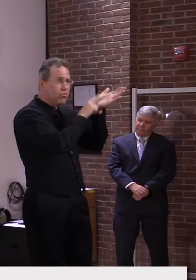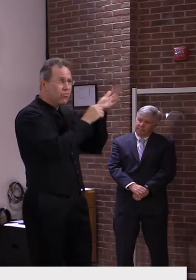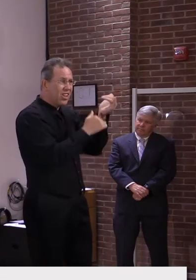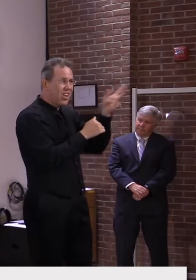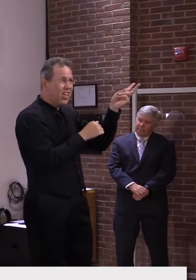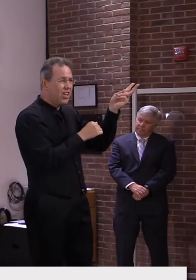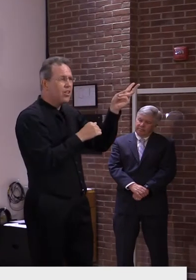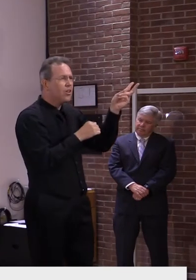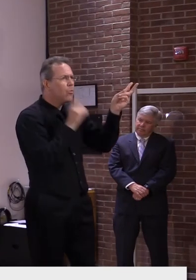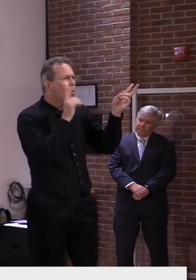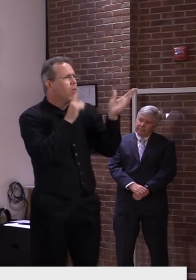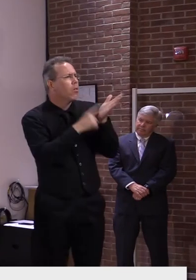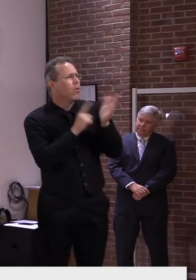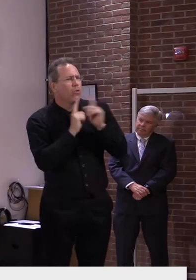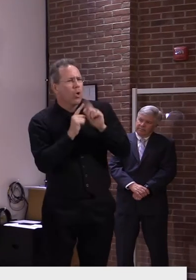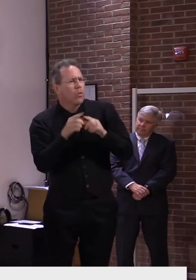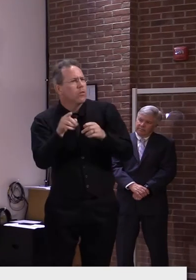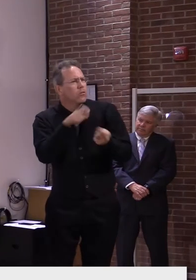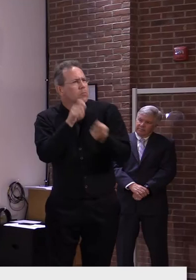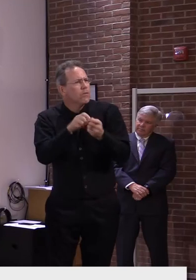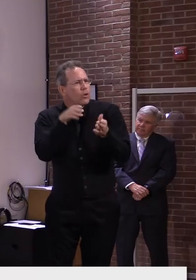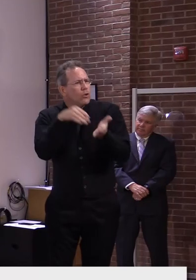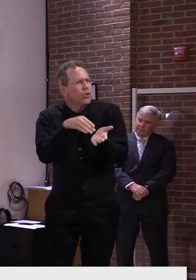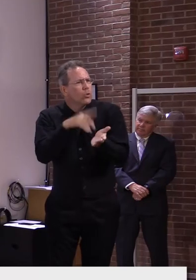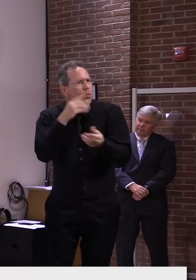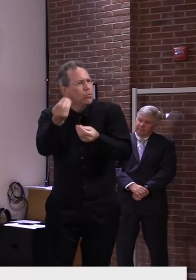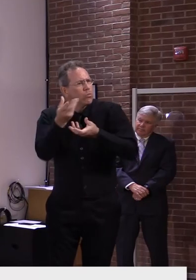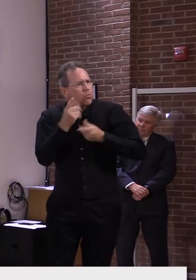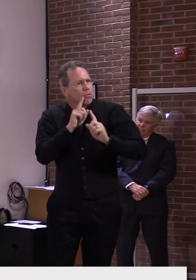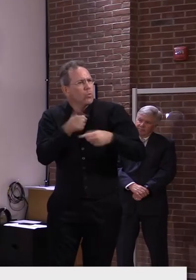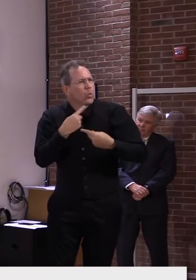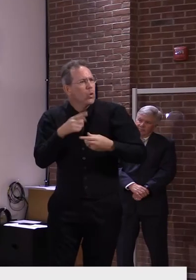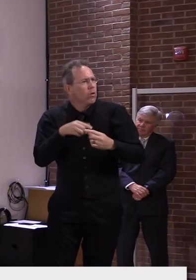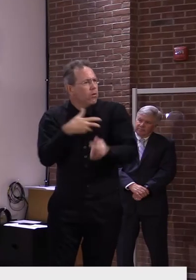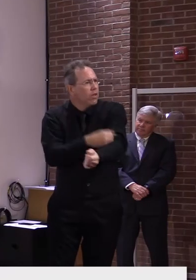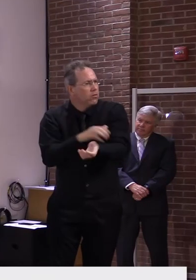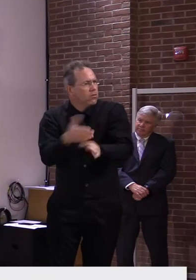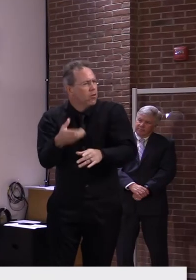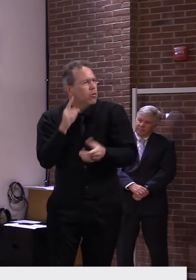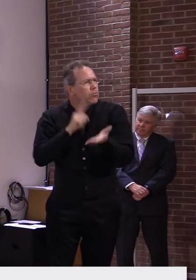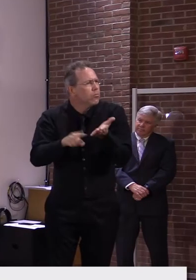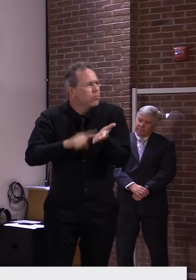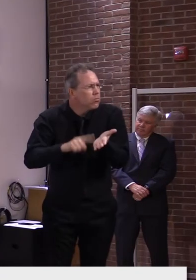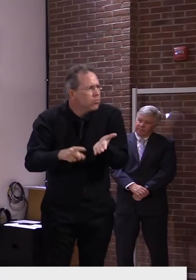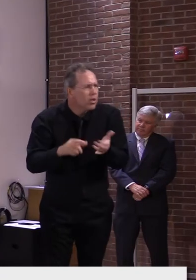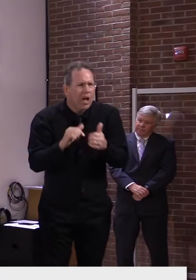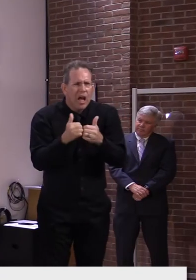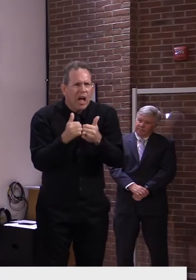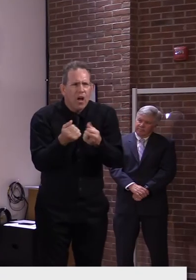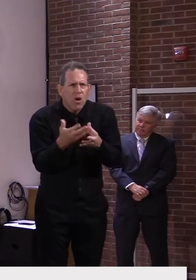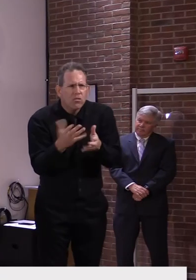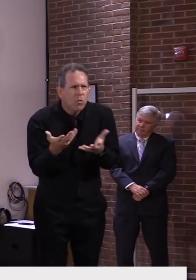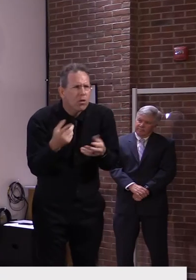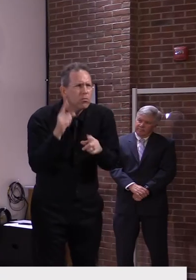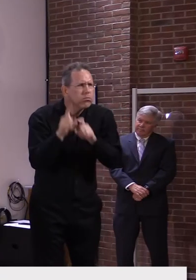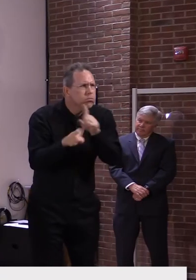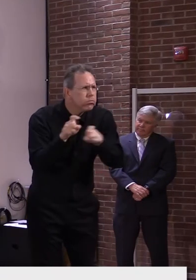And most of the time, it would be their judgment based on what details they had been provided